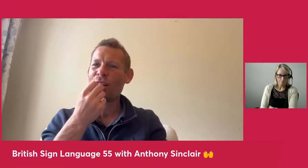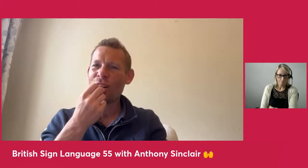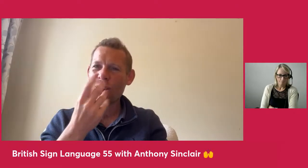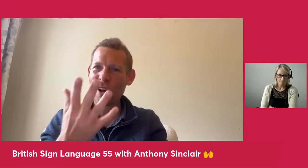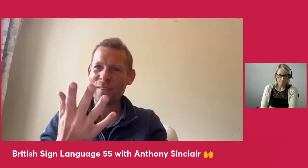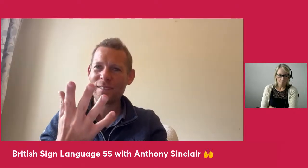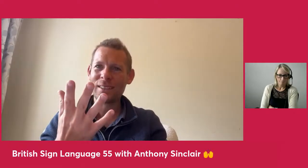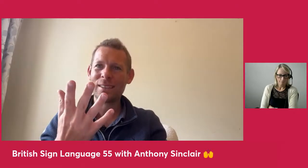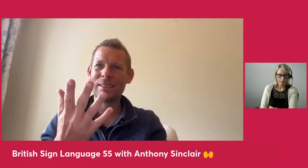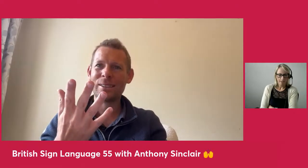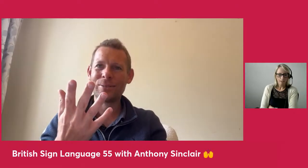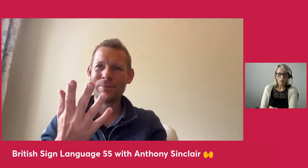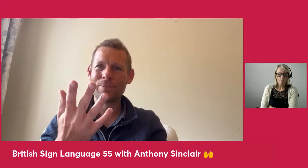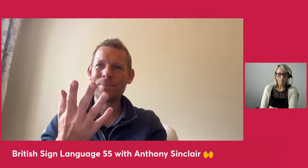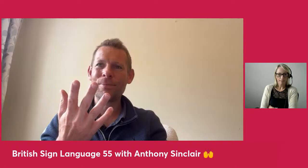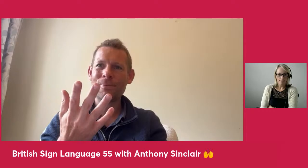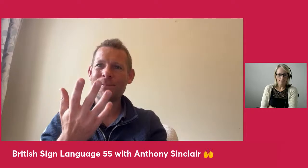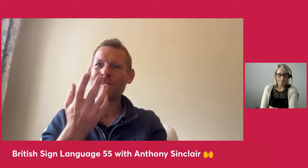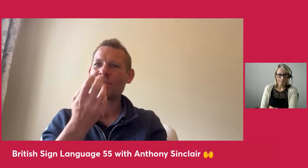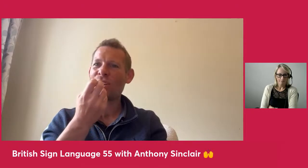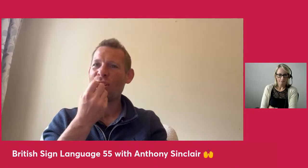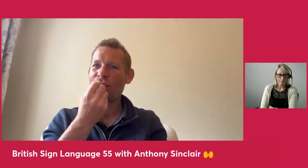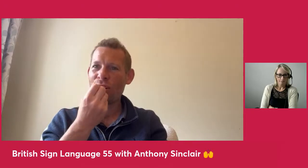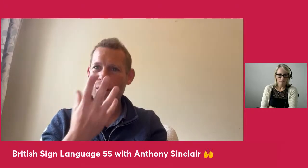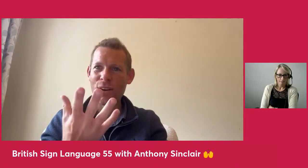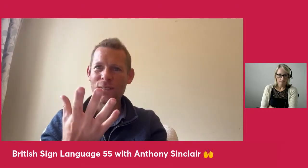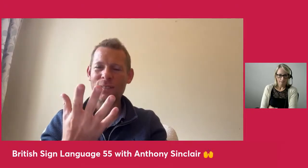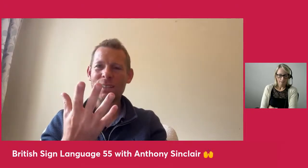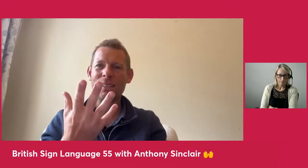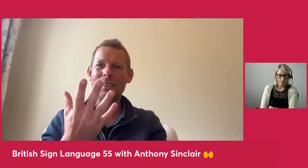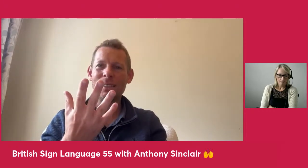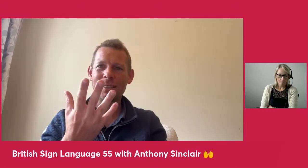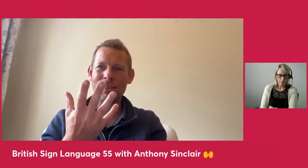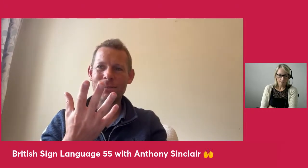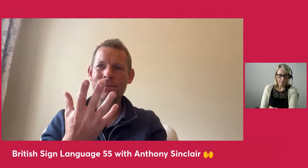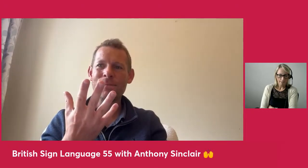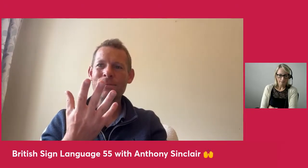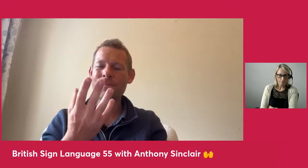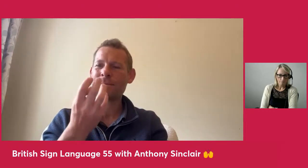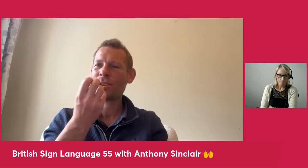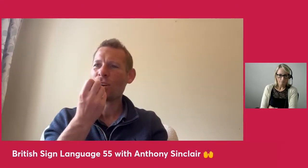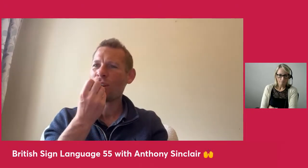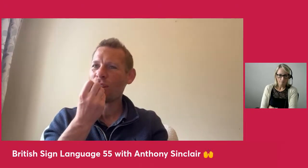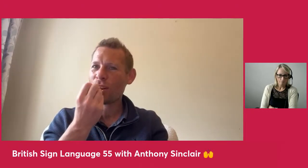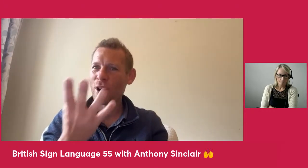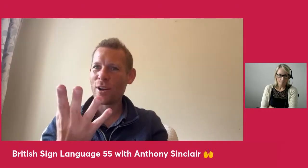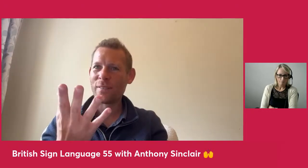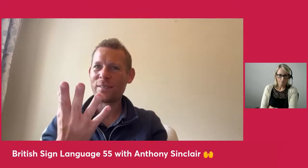And lovely, lovely.